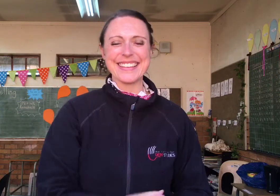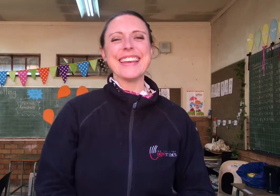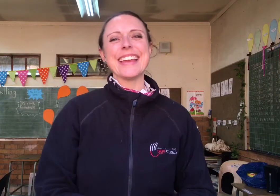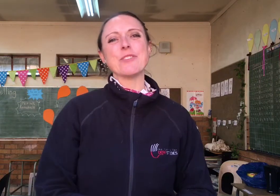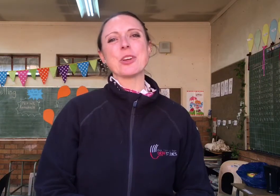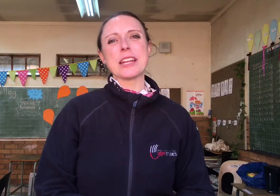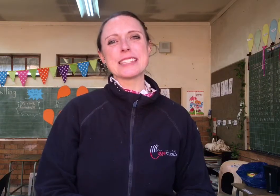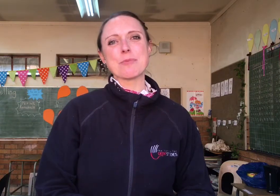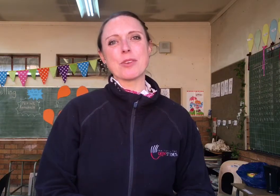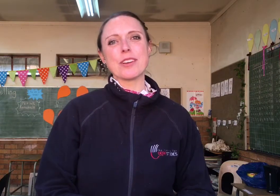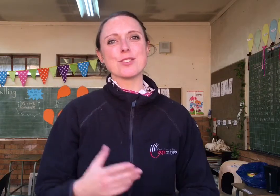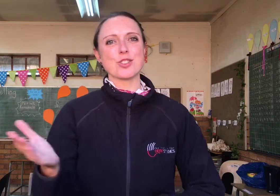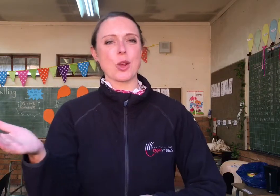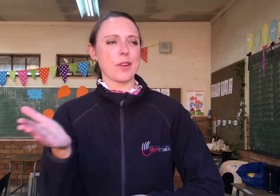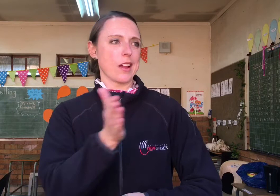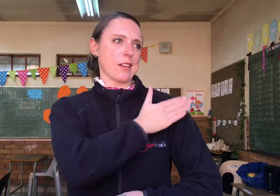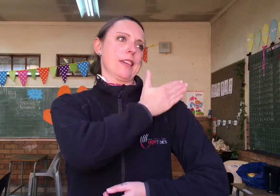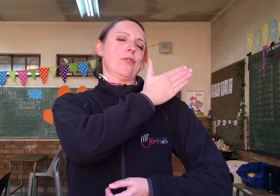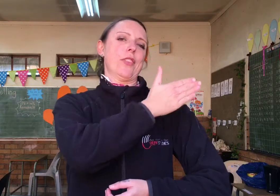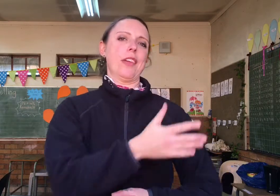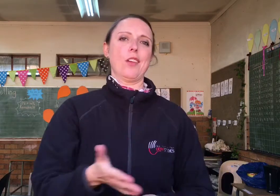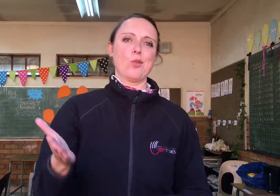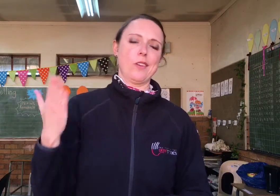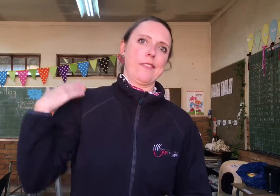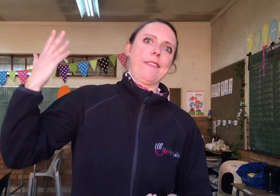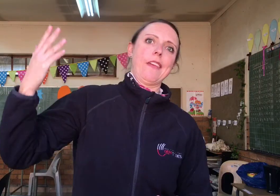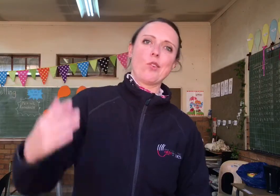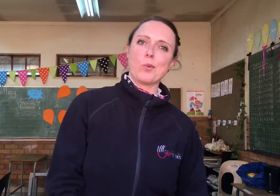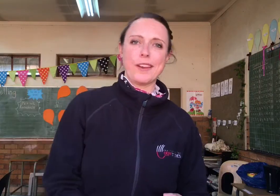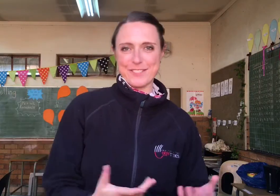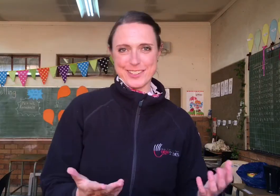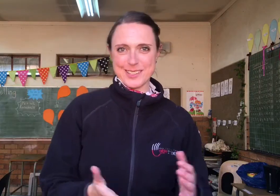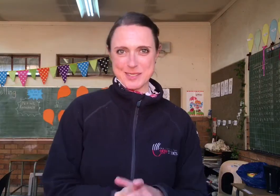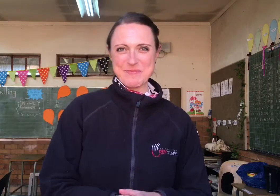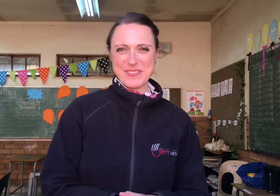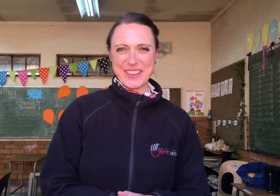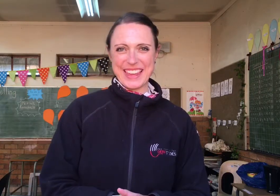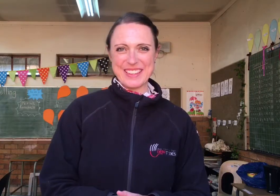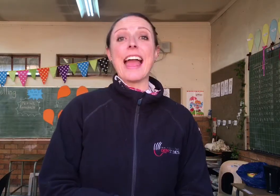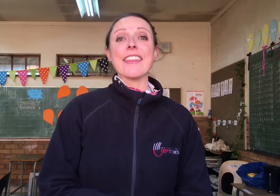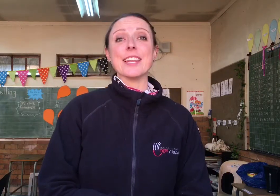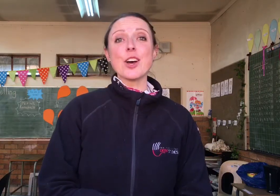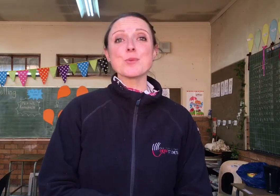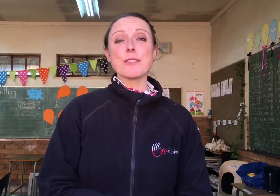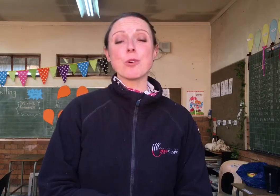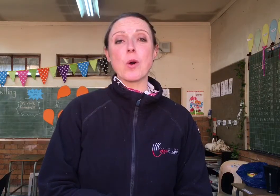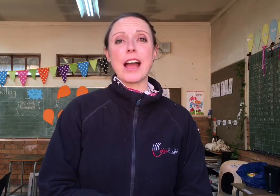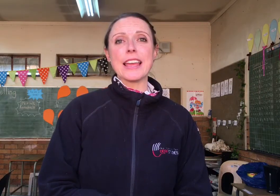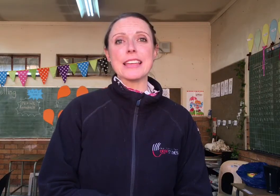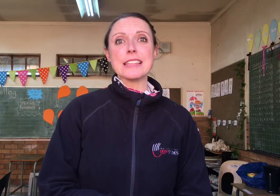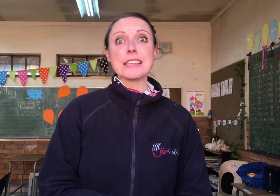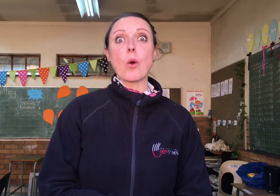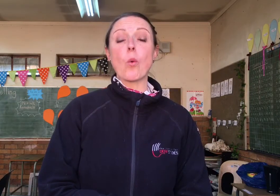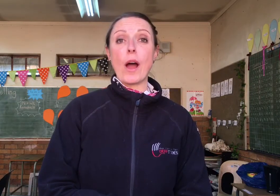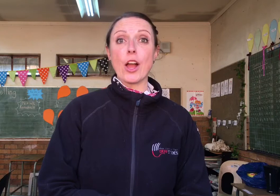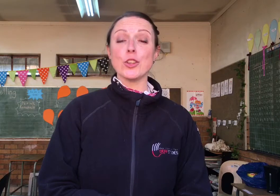If you got hit somewhere else, you'd show it like hit there or whatever it is. Okay. And the last one for why is, why are you